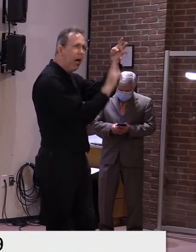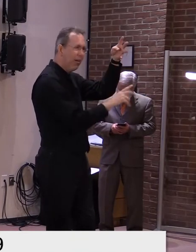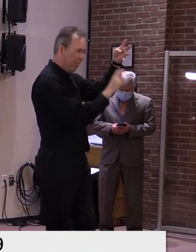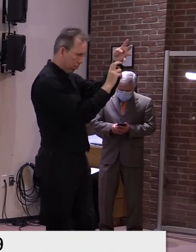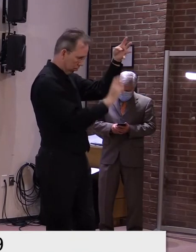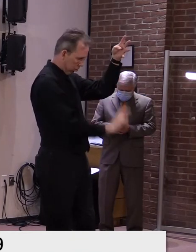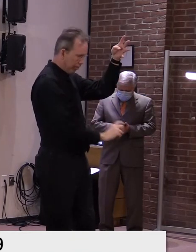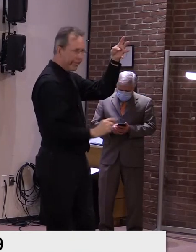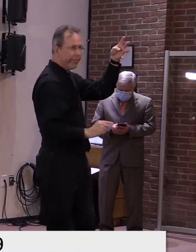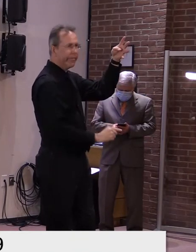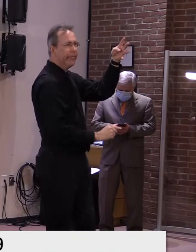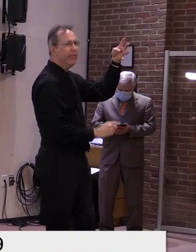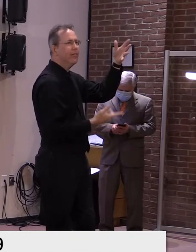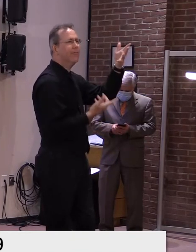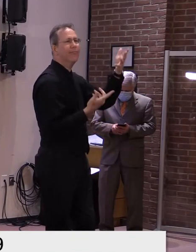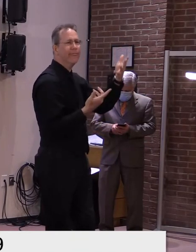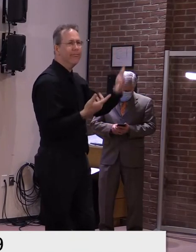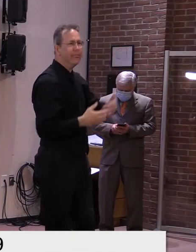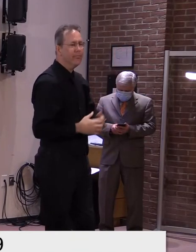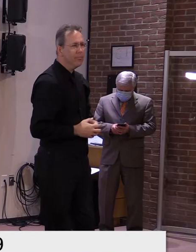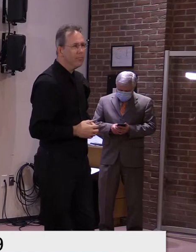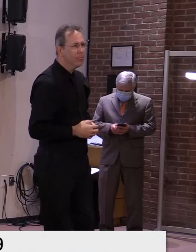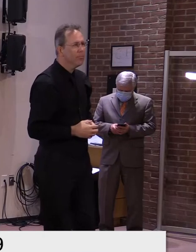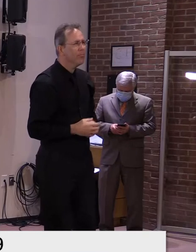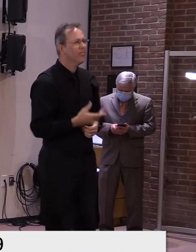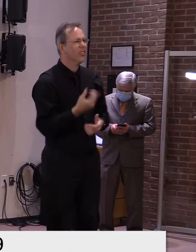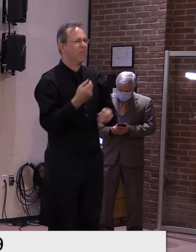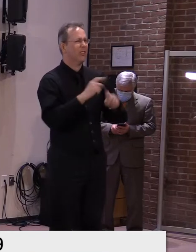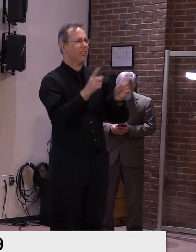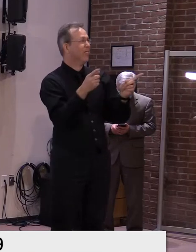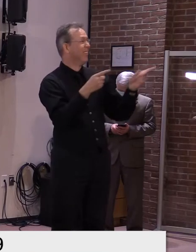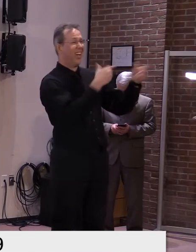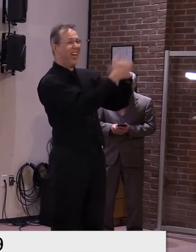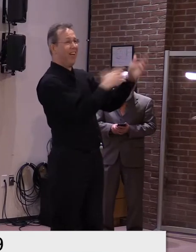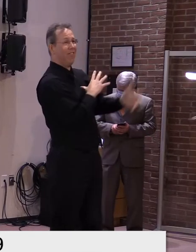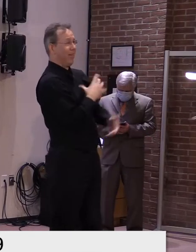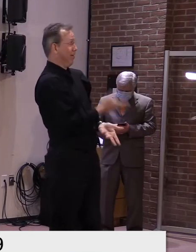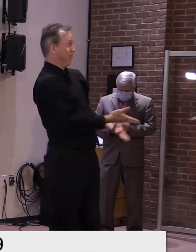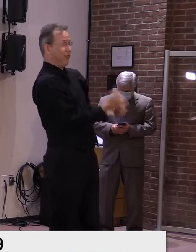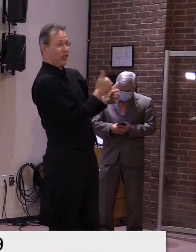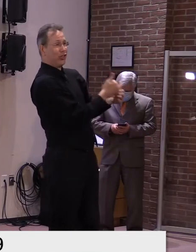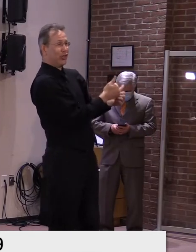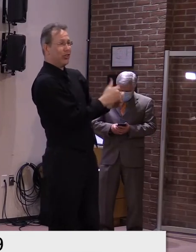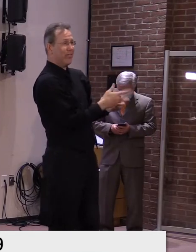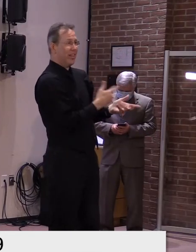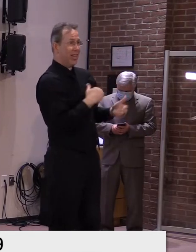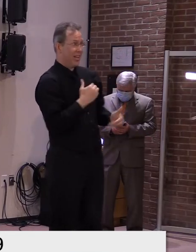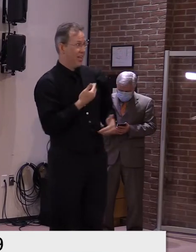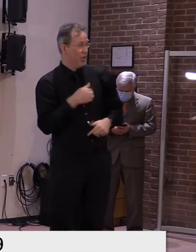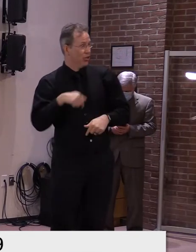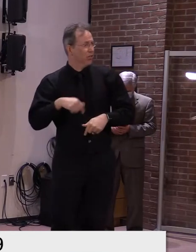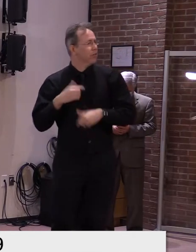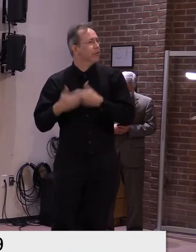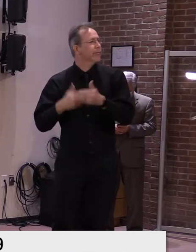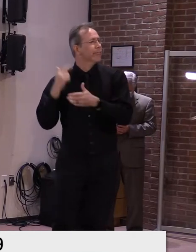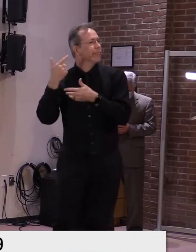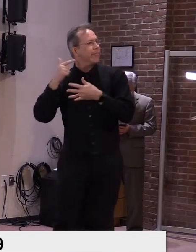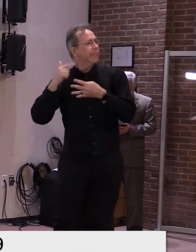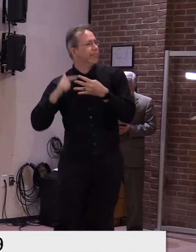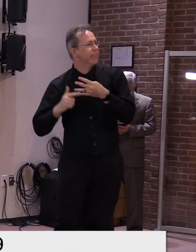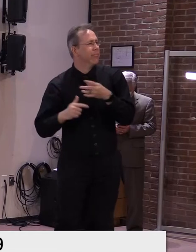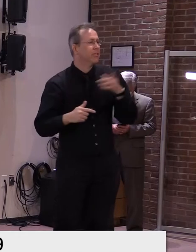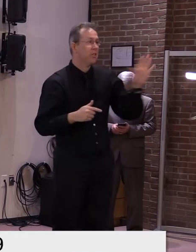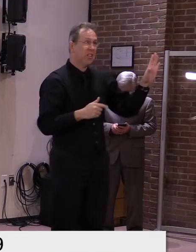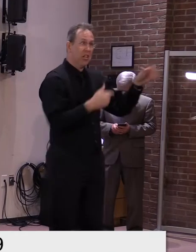weekly basis. You either get more or the same or maybe even a little less. So from our standpoint,